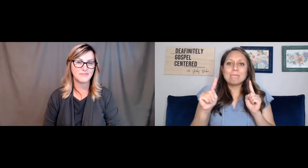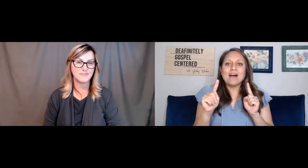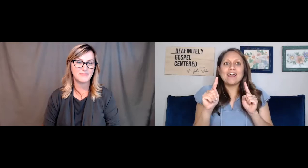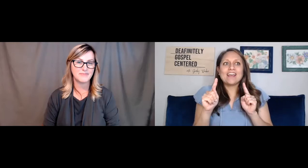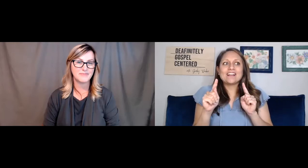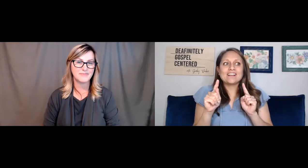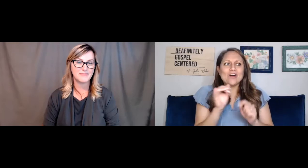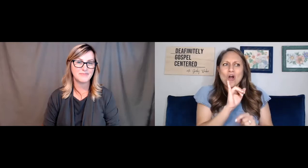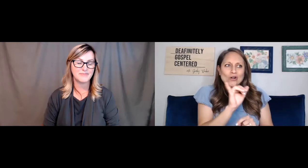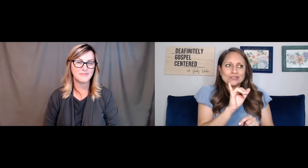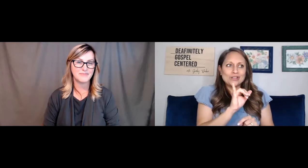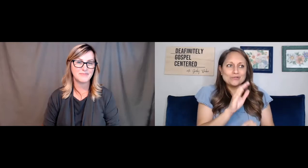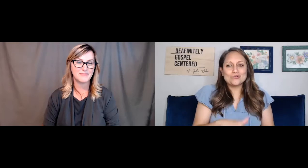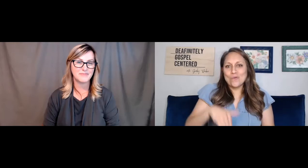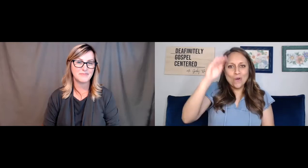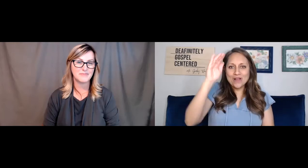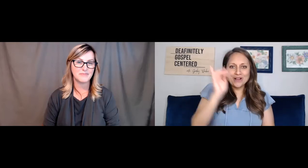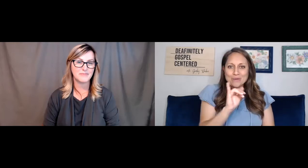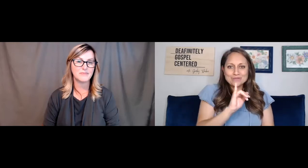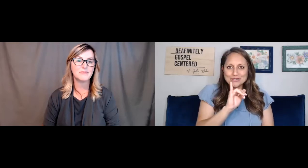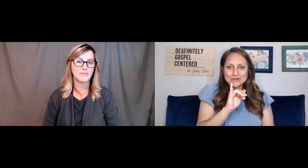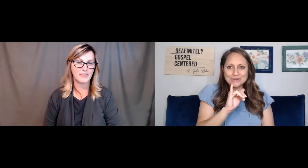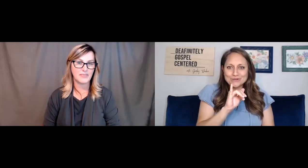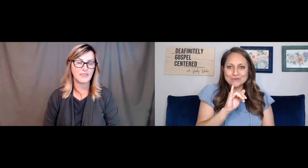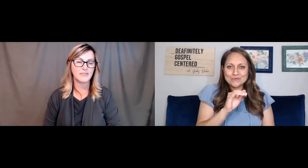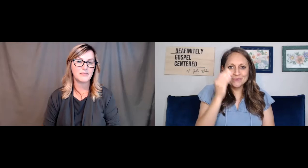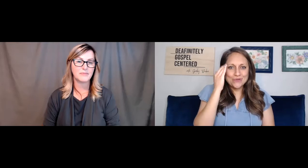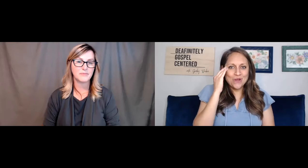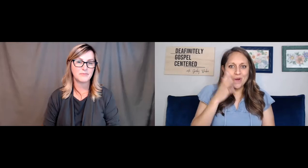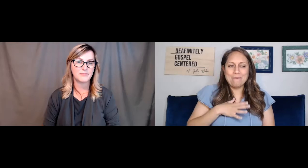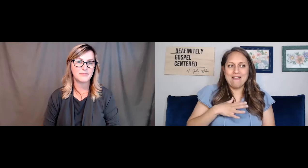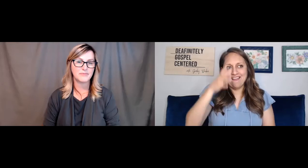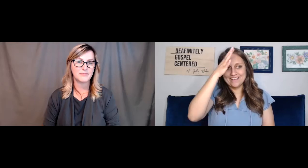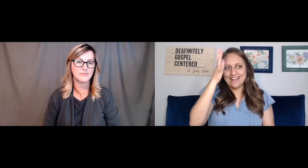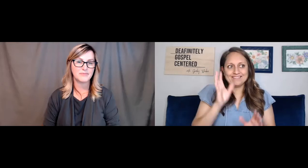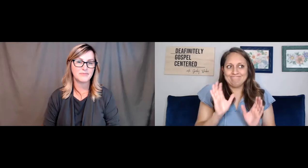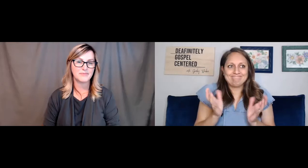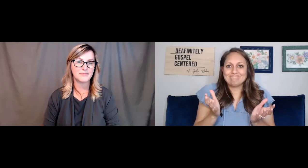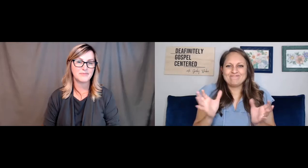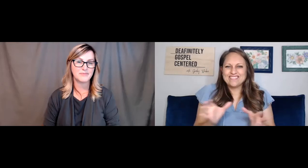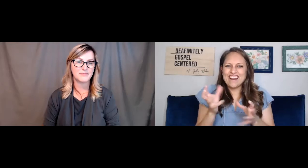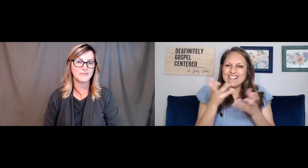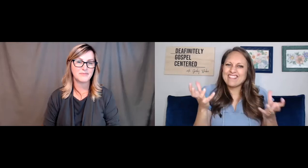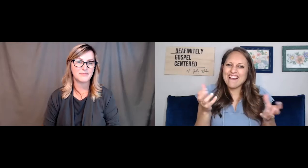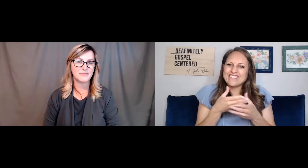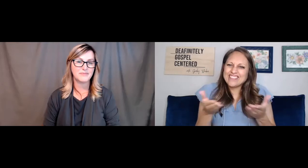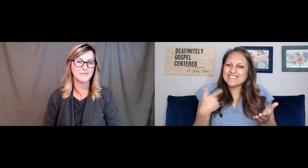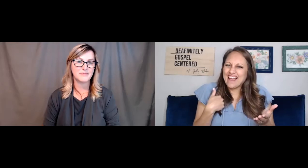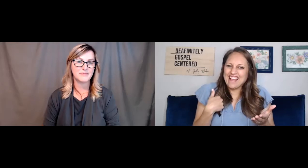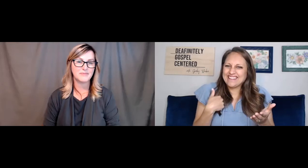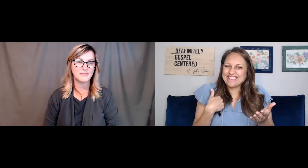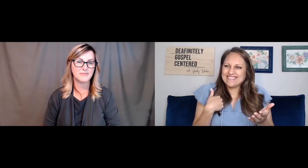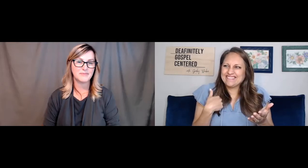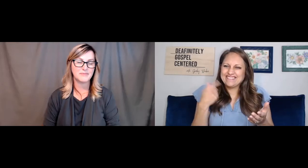difference of opinion, but for moral reasons. So forgiveness needed to happen. But just like you